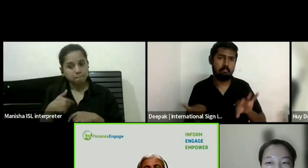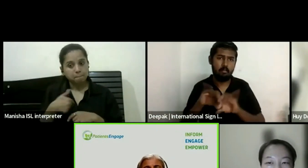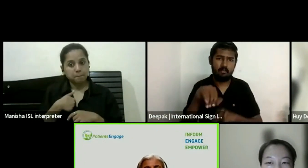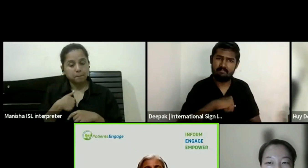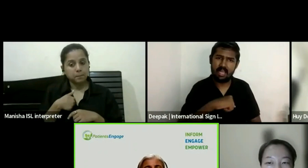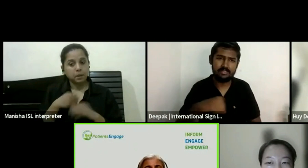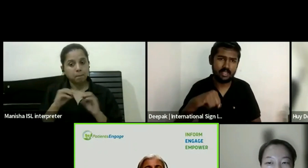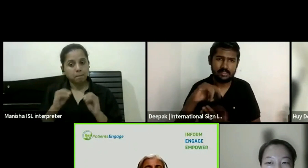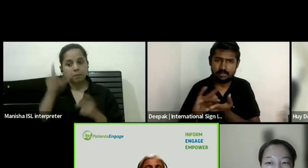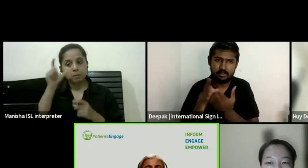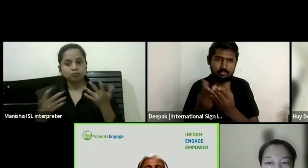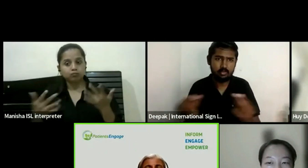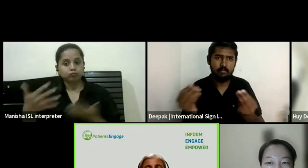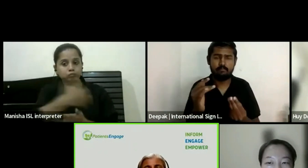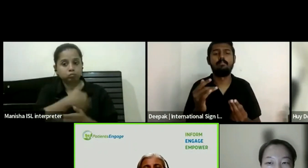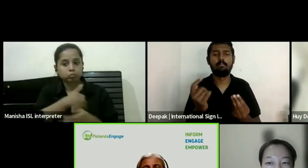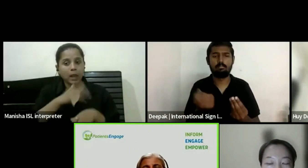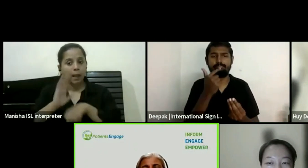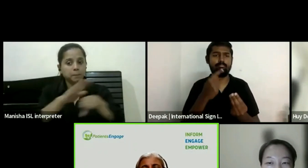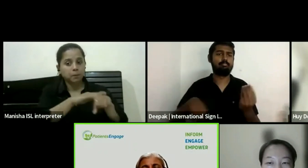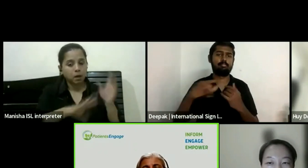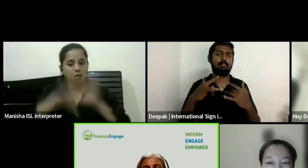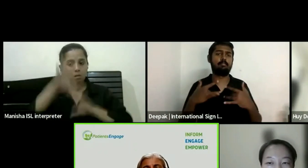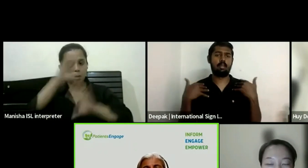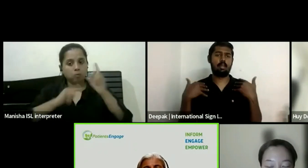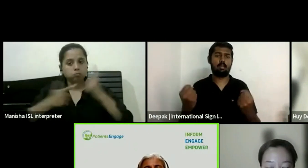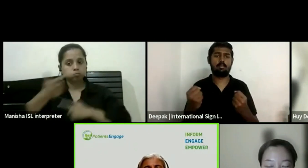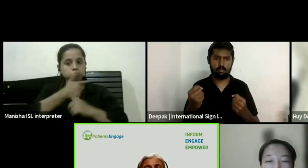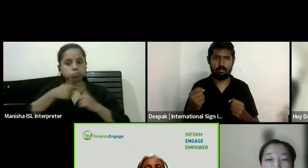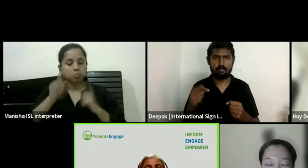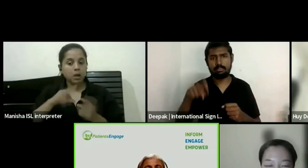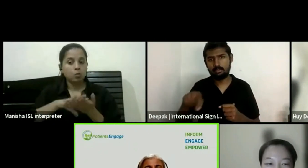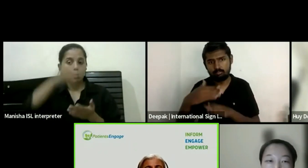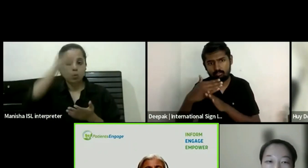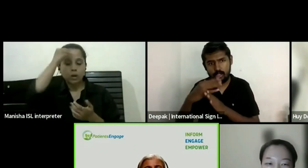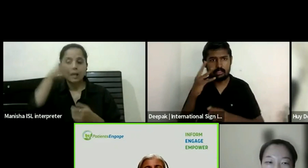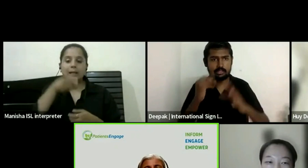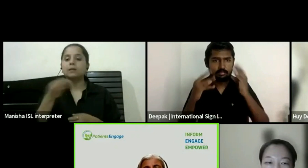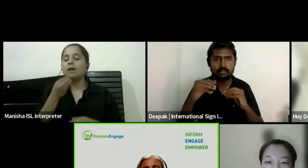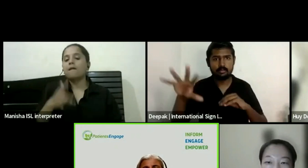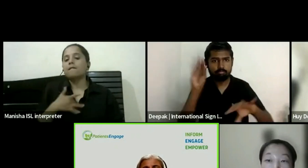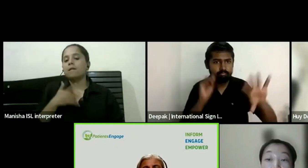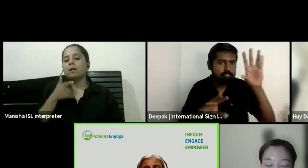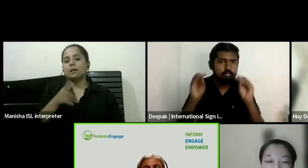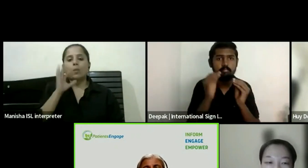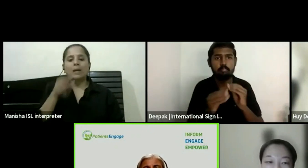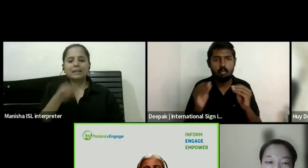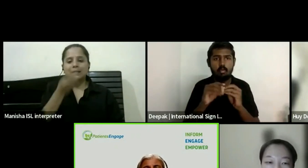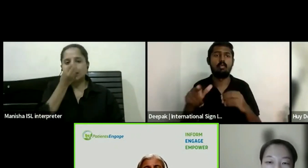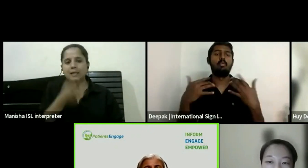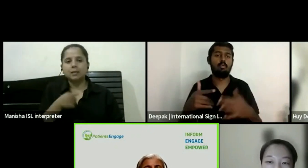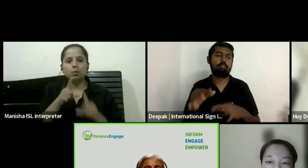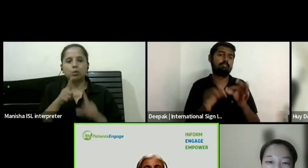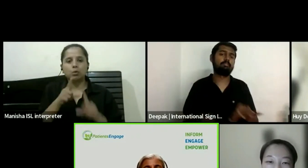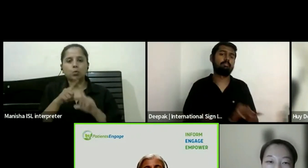with lived experience and learn from each other, because I think that's something that is much more easily doable. So we